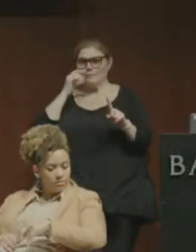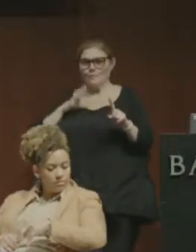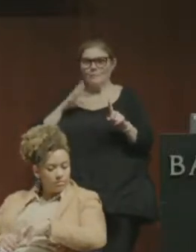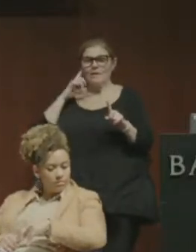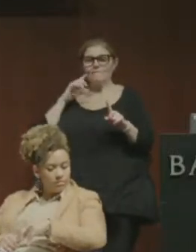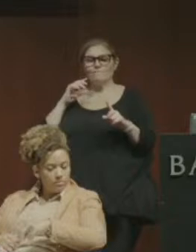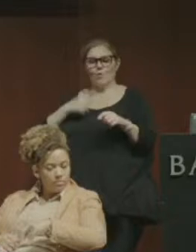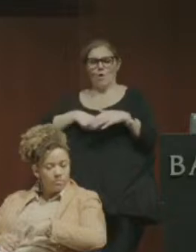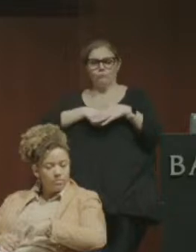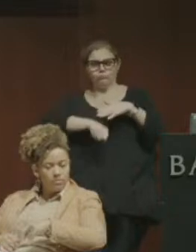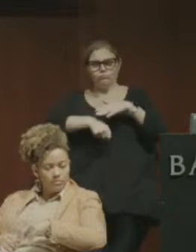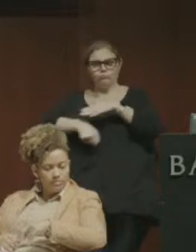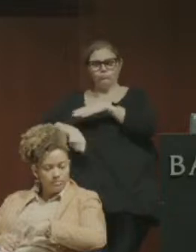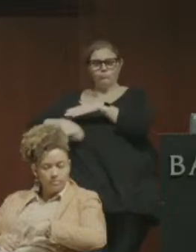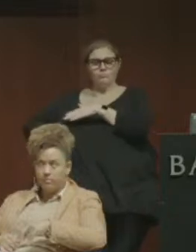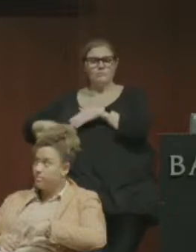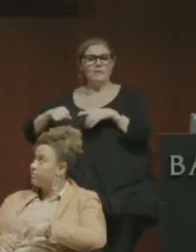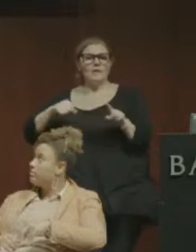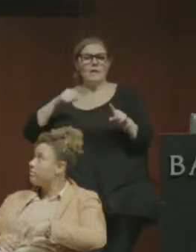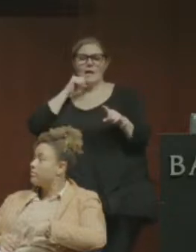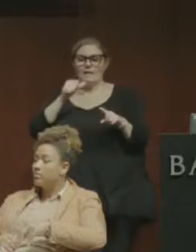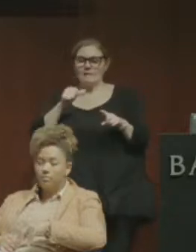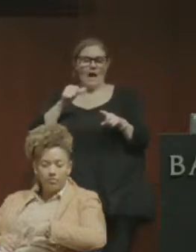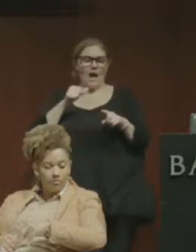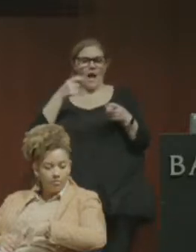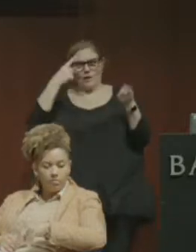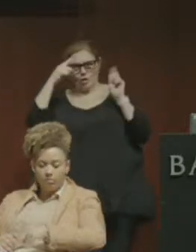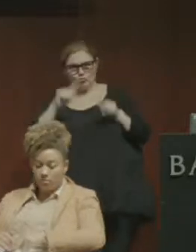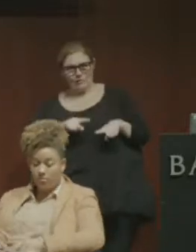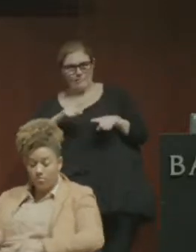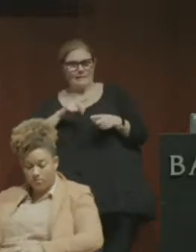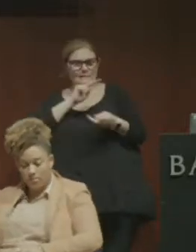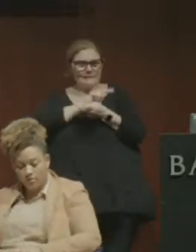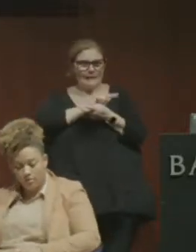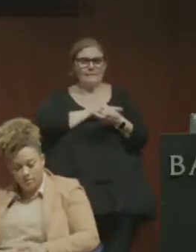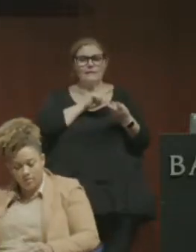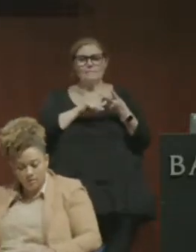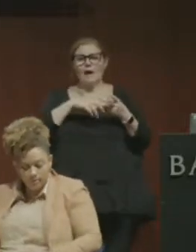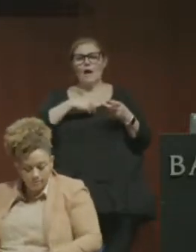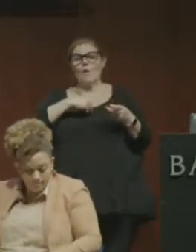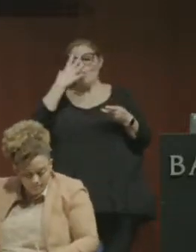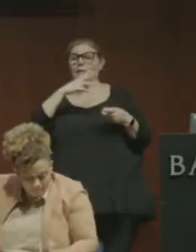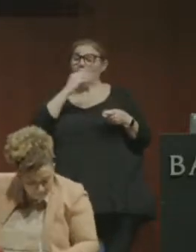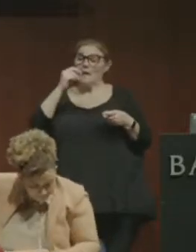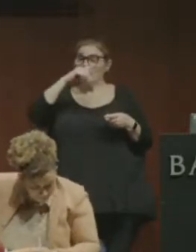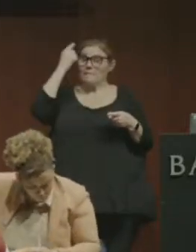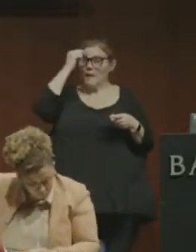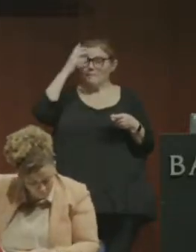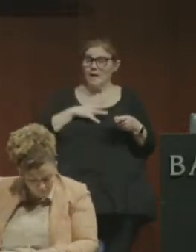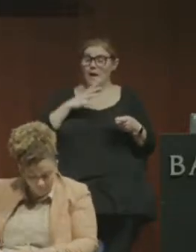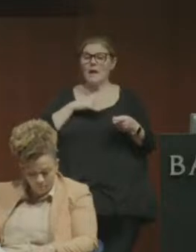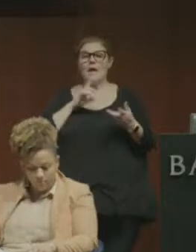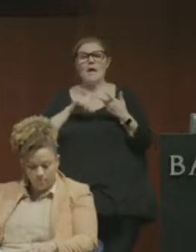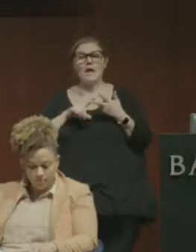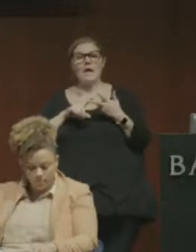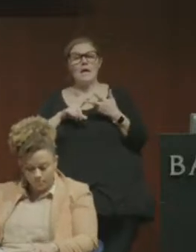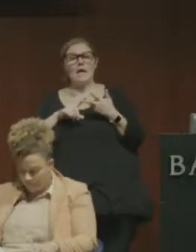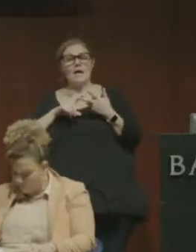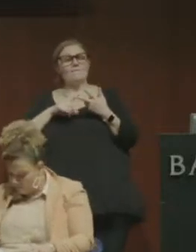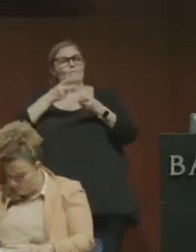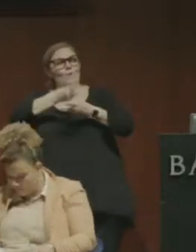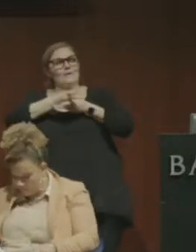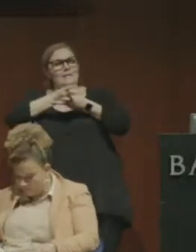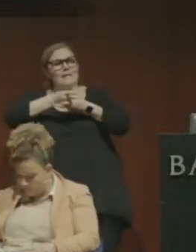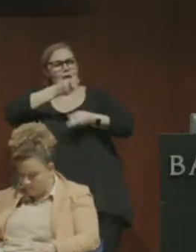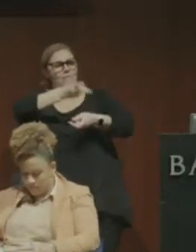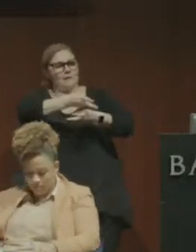for reproduction, for non-consensual sexual access by white and Black men, and for care work,